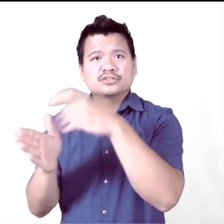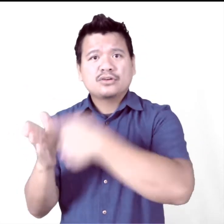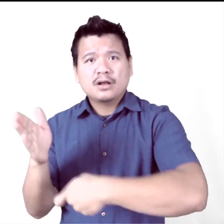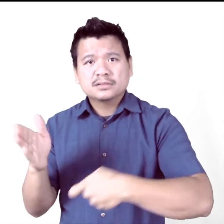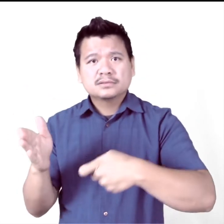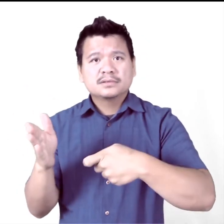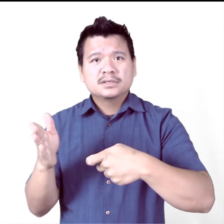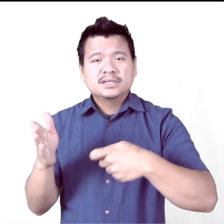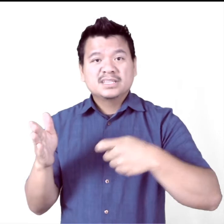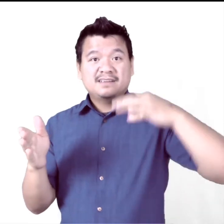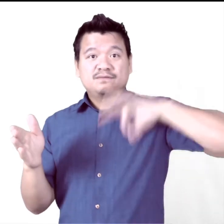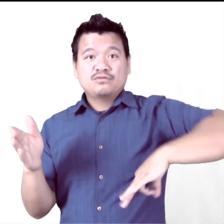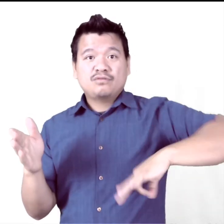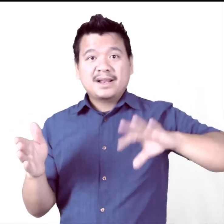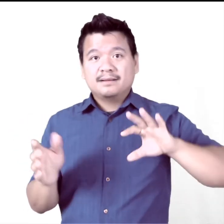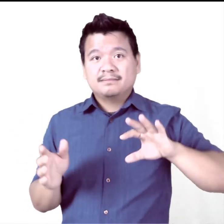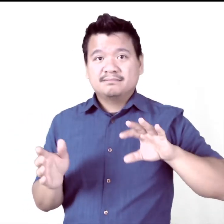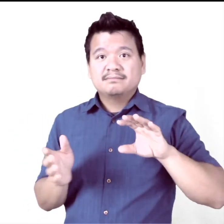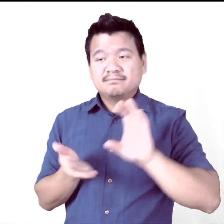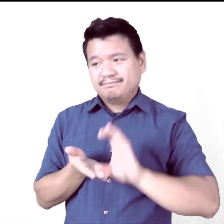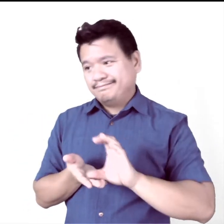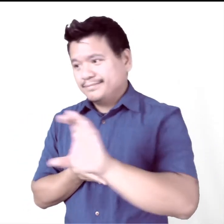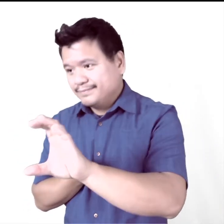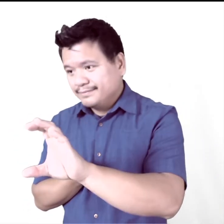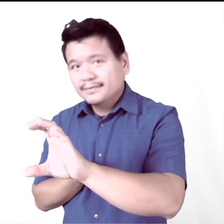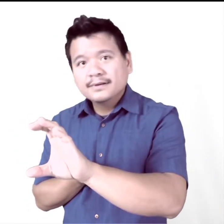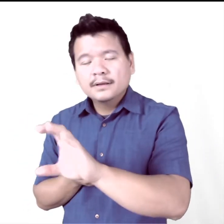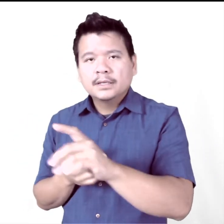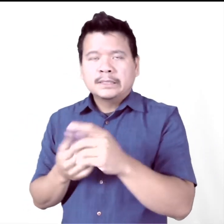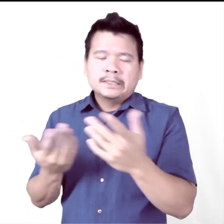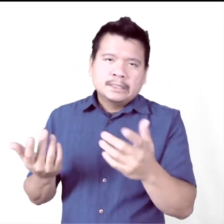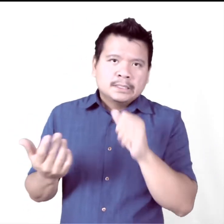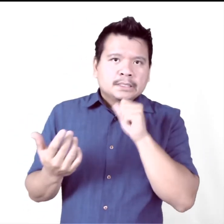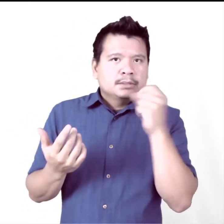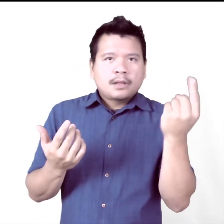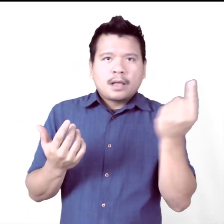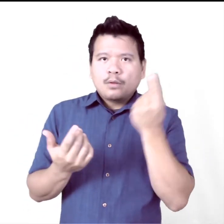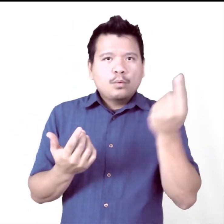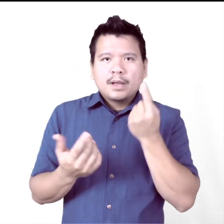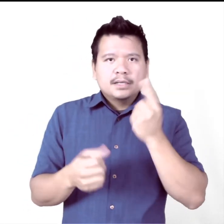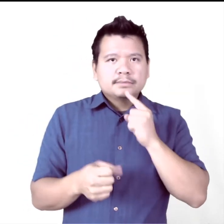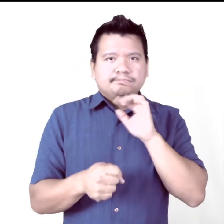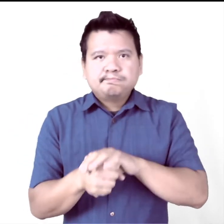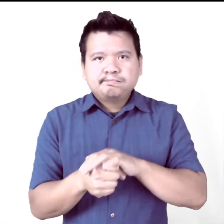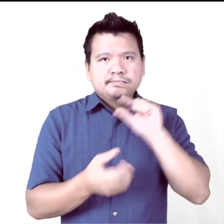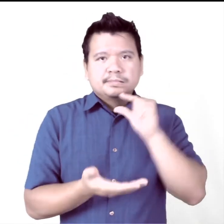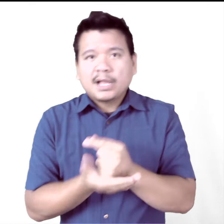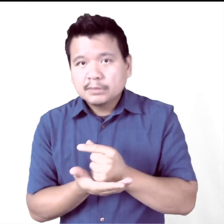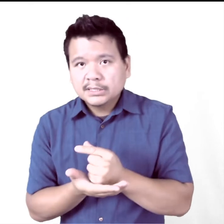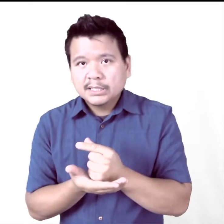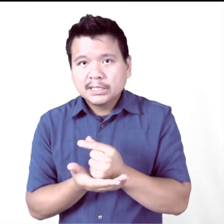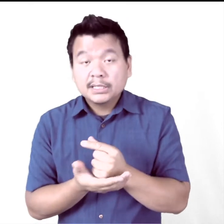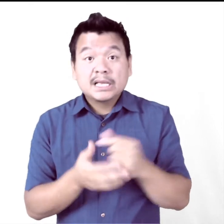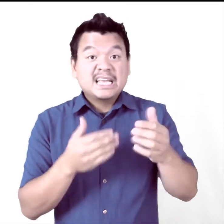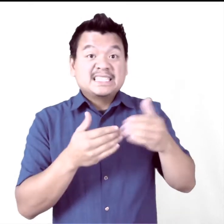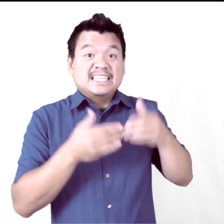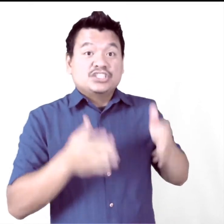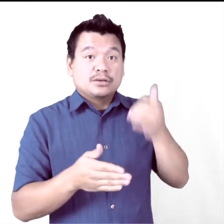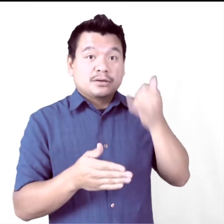them credit at closing to help you pay for closing costs. It's not always a guarantee. It's easier in the buyer's